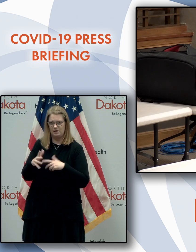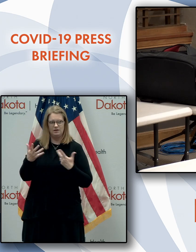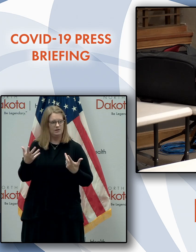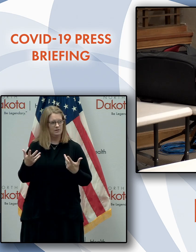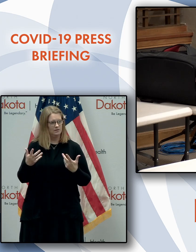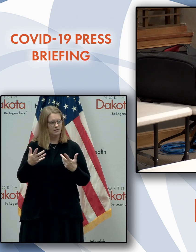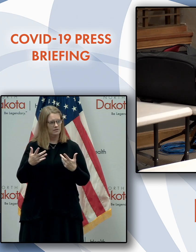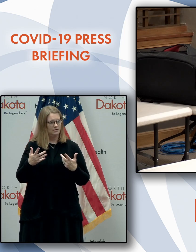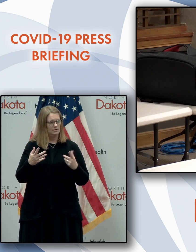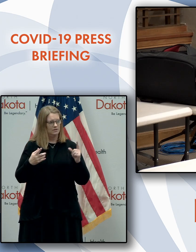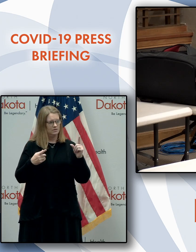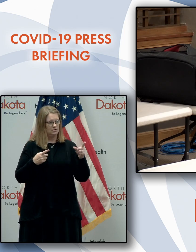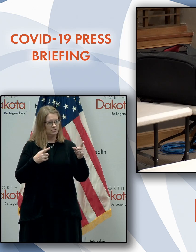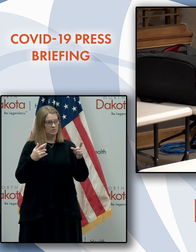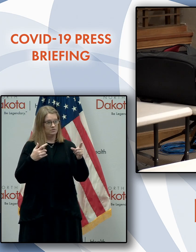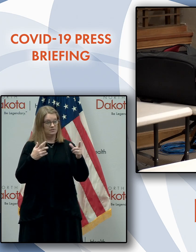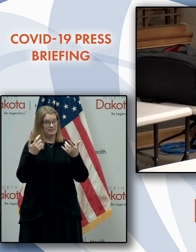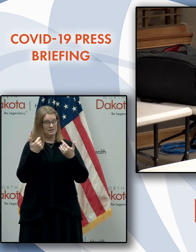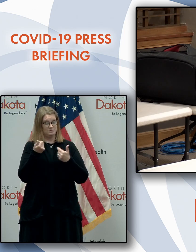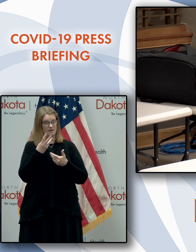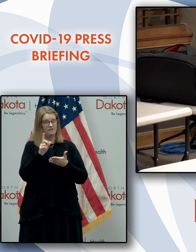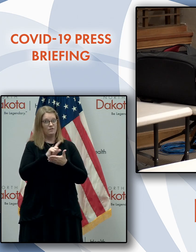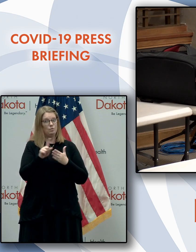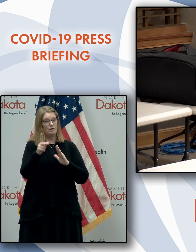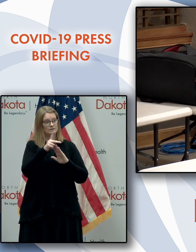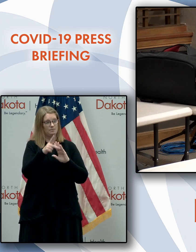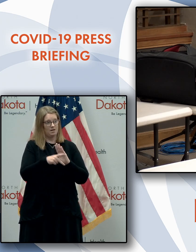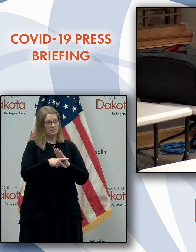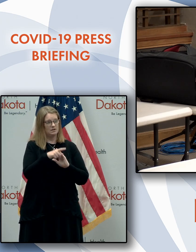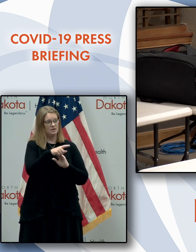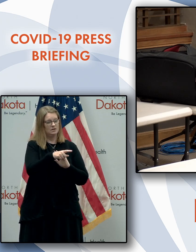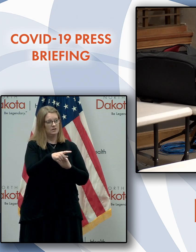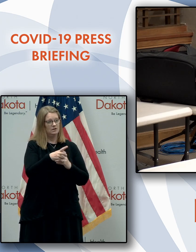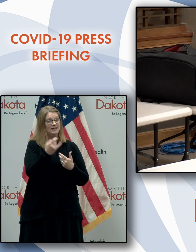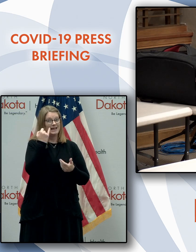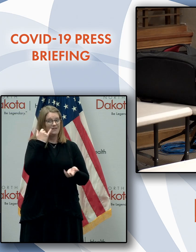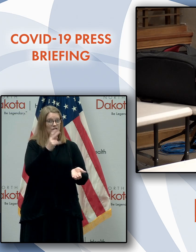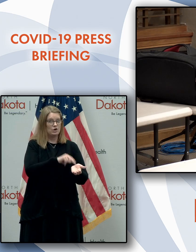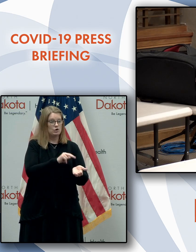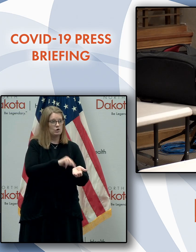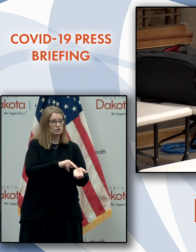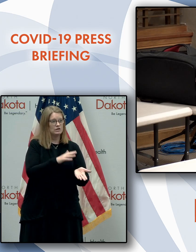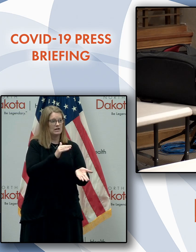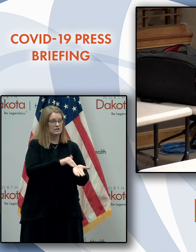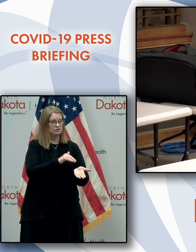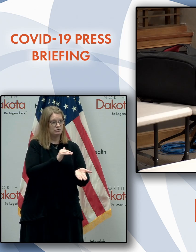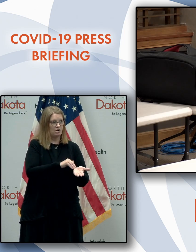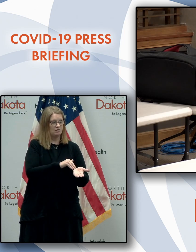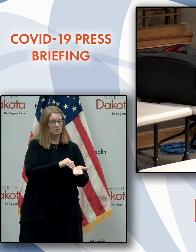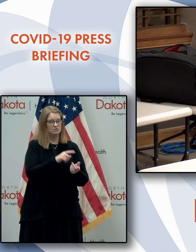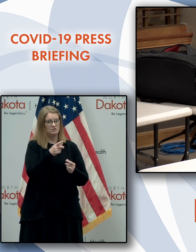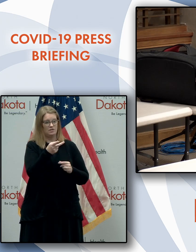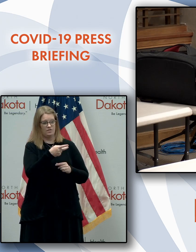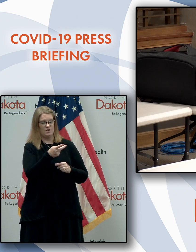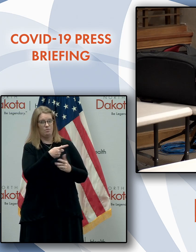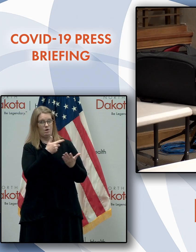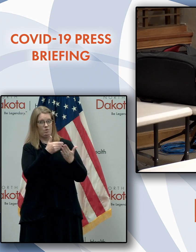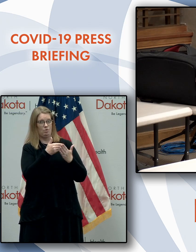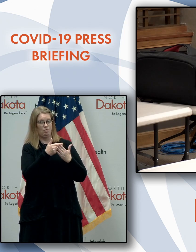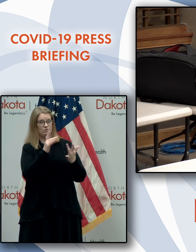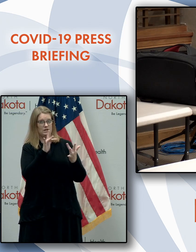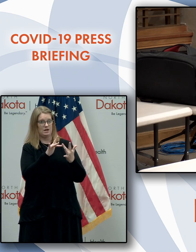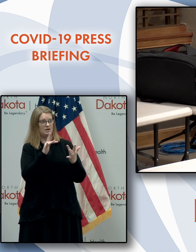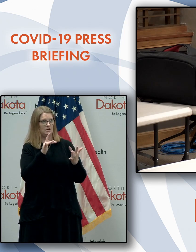you guys have had a policy for a few weeks now where if one of your nurses or doctors is a close contact, they